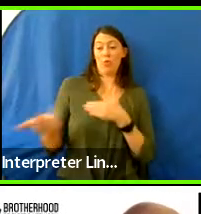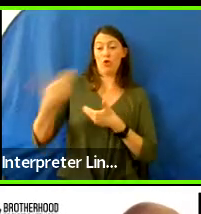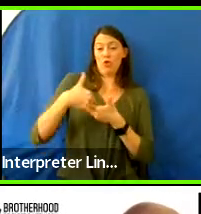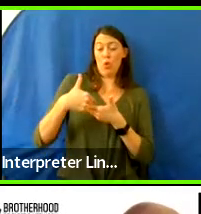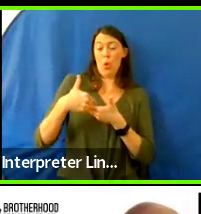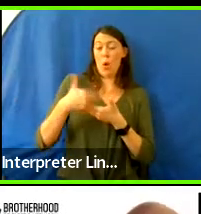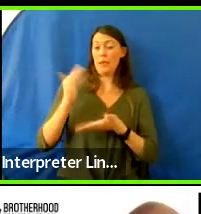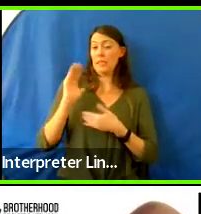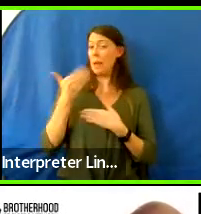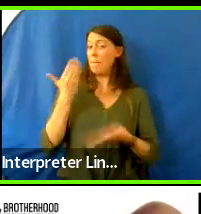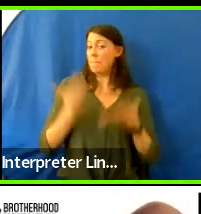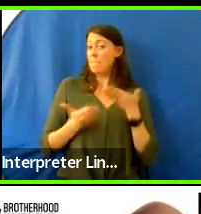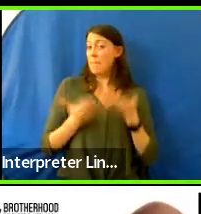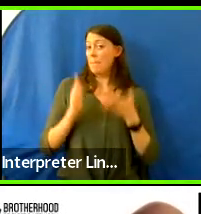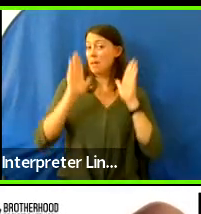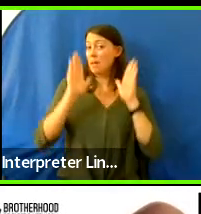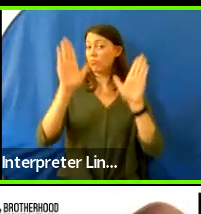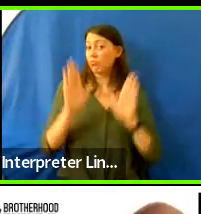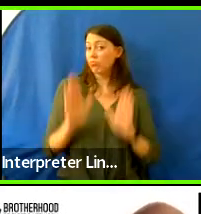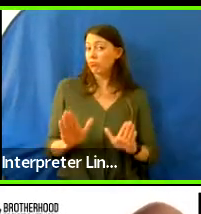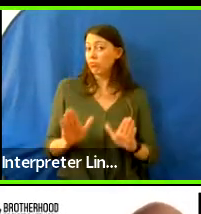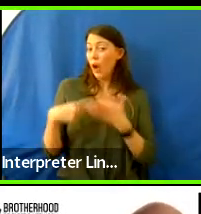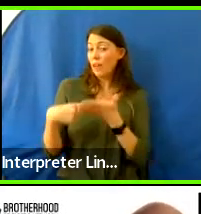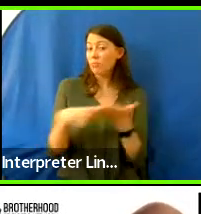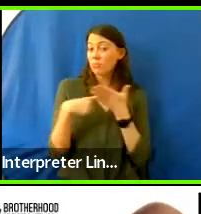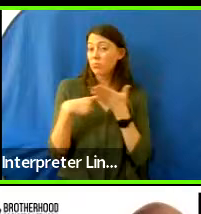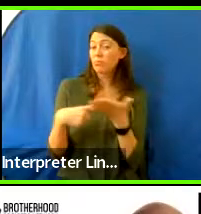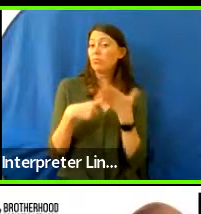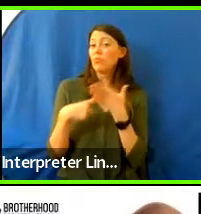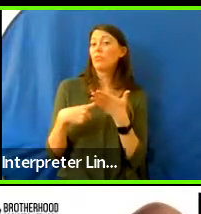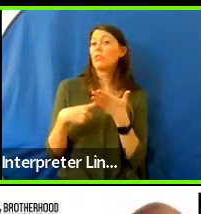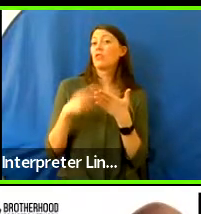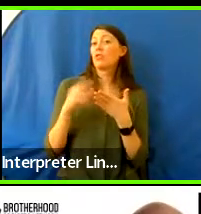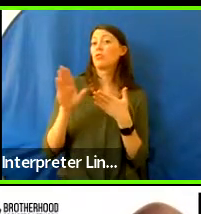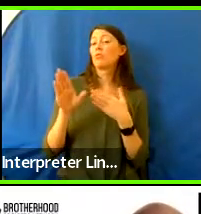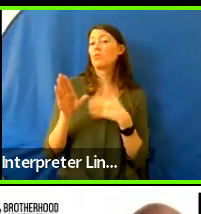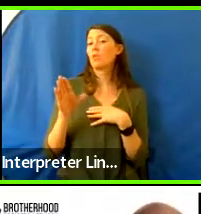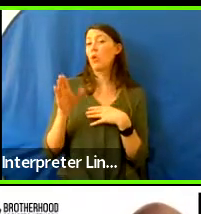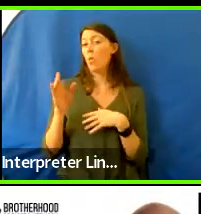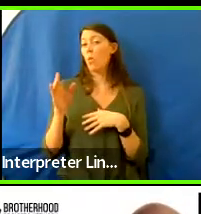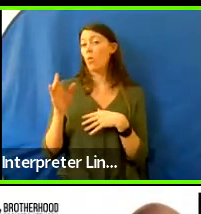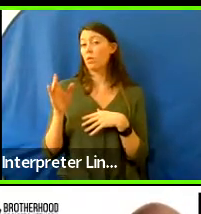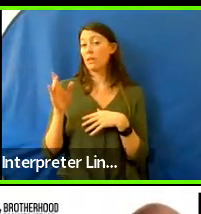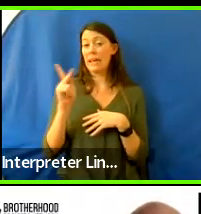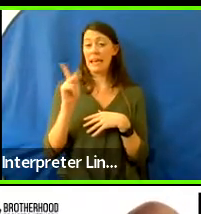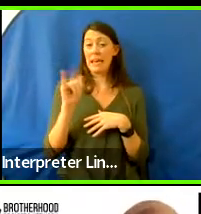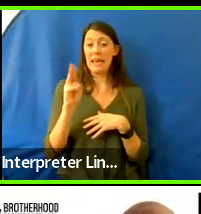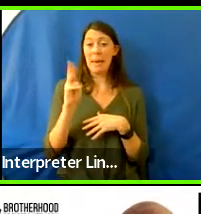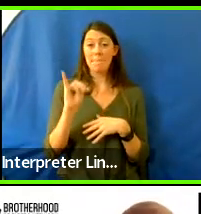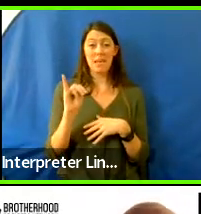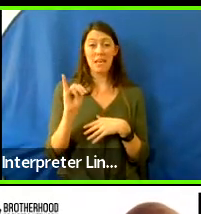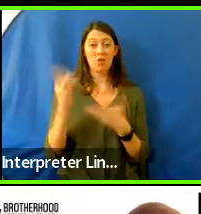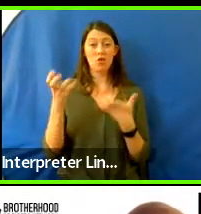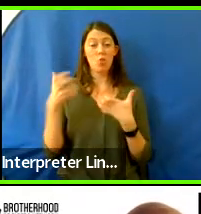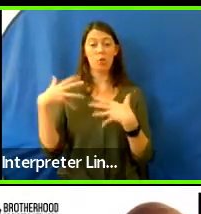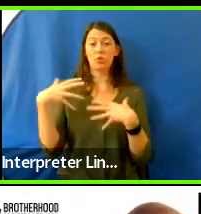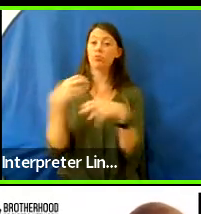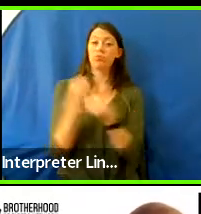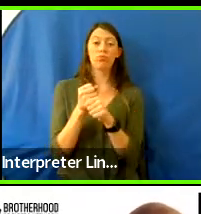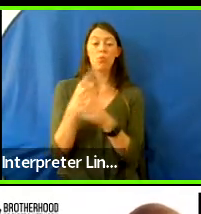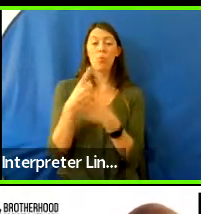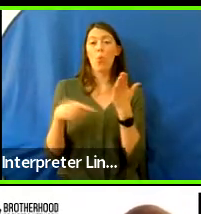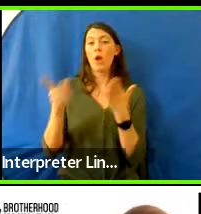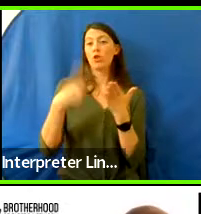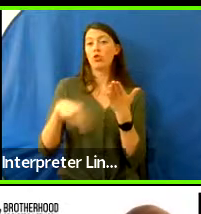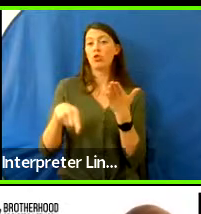go to that last group who joined us, Kimmy, and do you want to give us a quick little report on what you all discussed